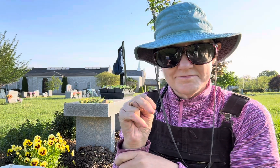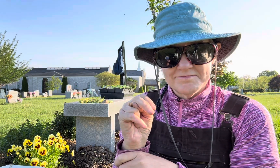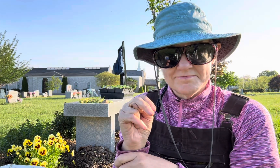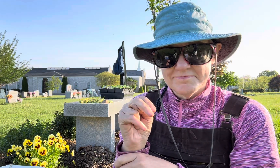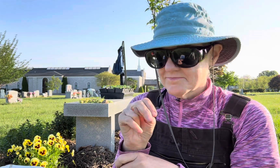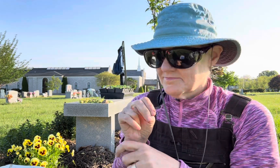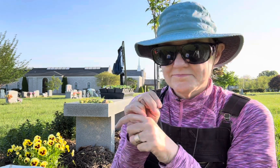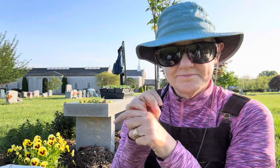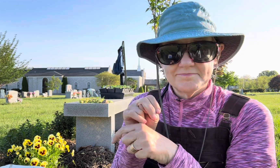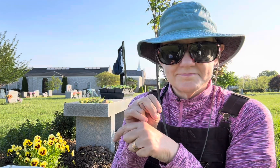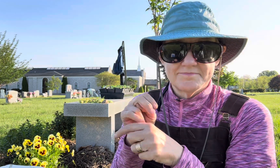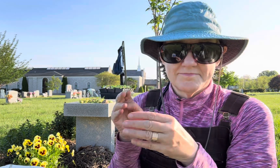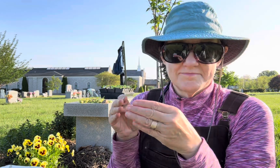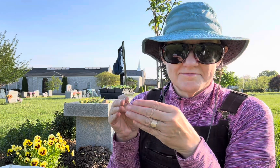apart.